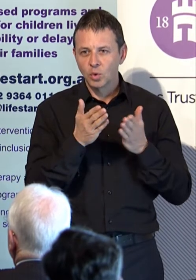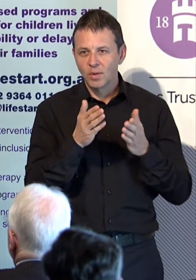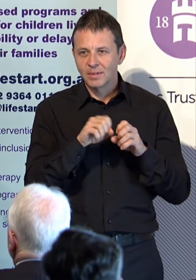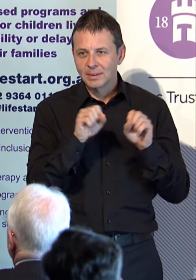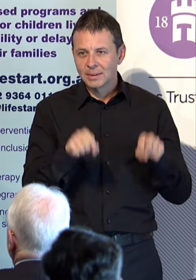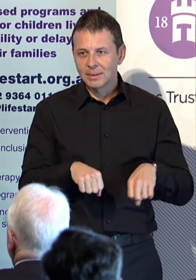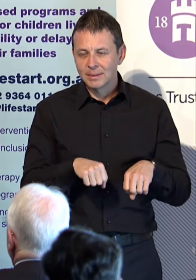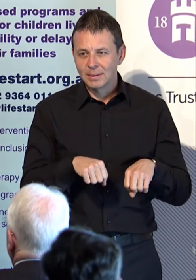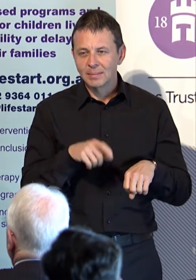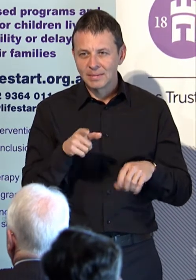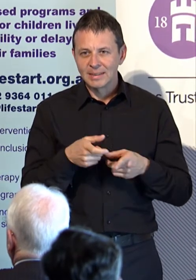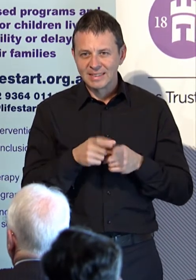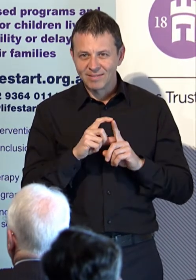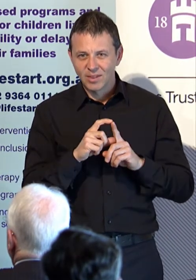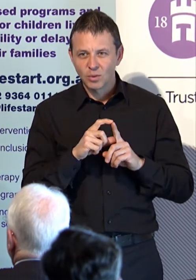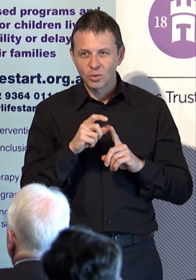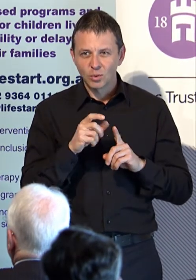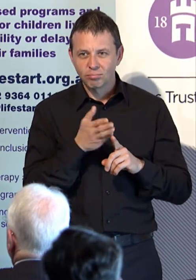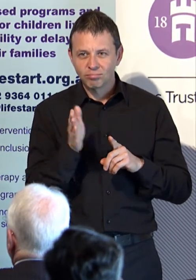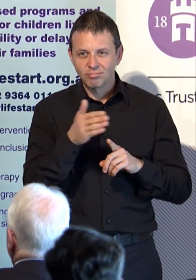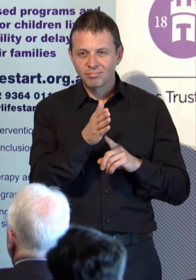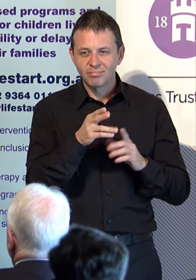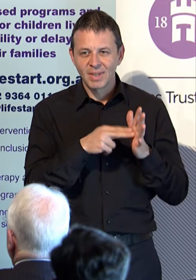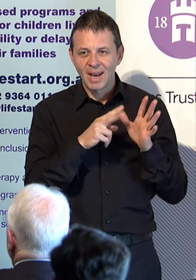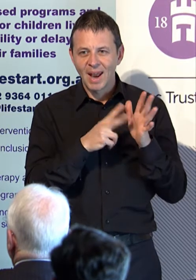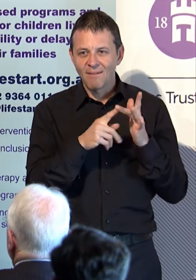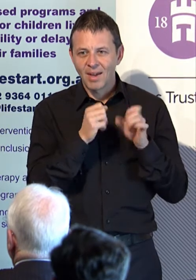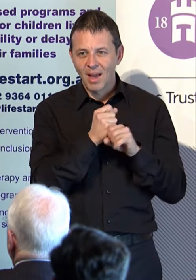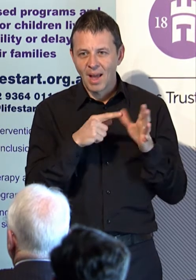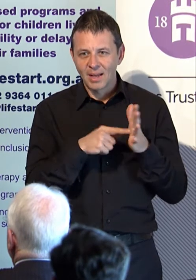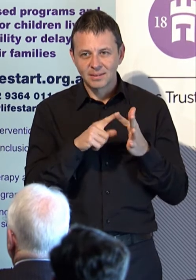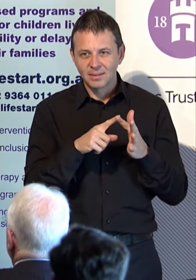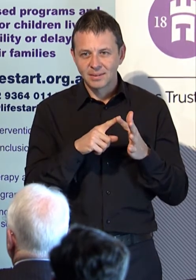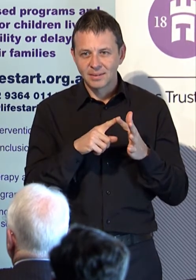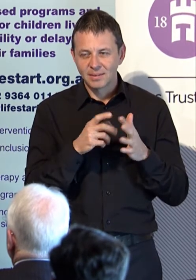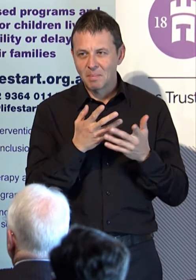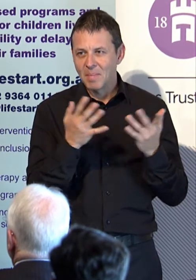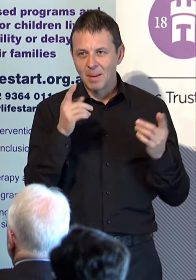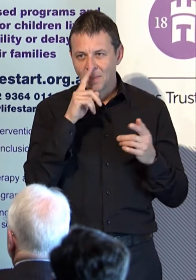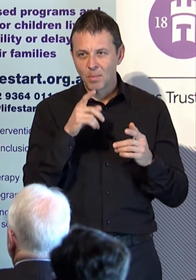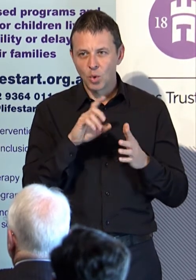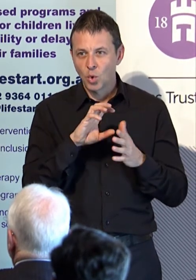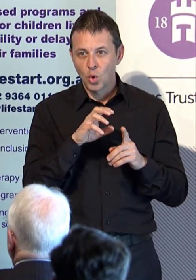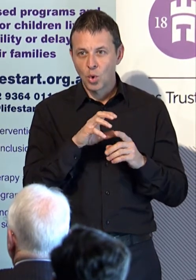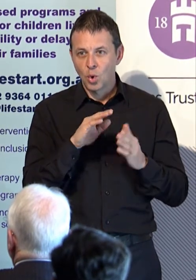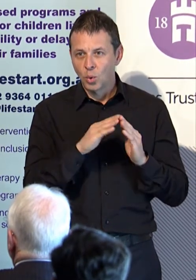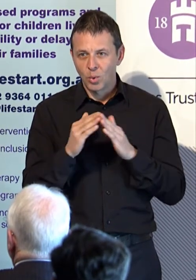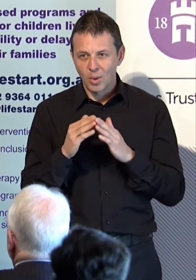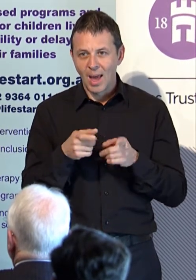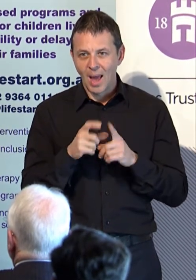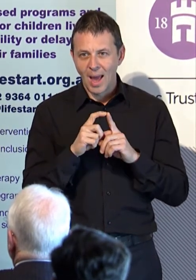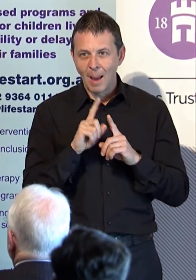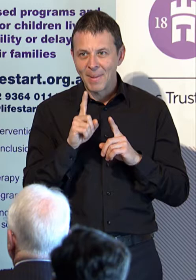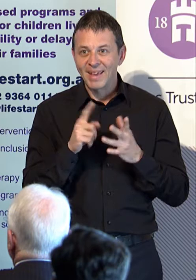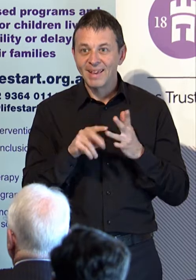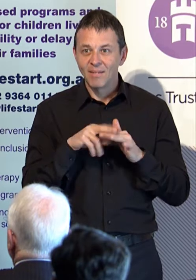service system are difficult to navigate. For many people in our community, they're difficult to navigate. And for people living with disability, it's often that extra